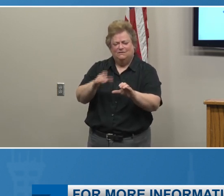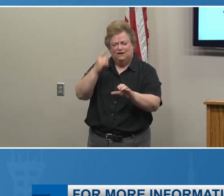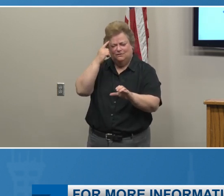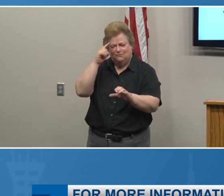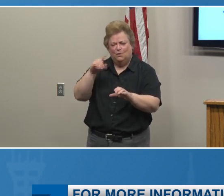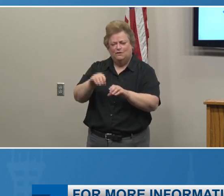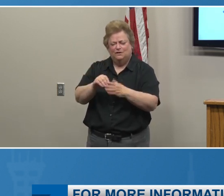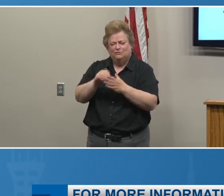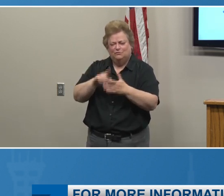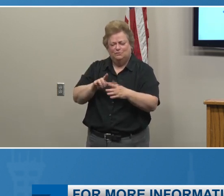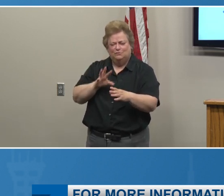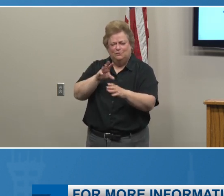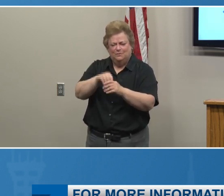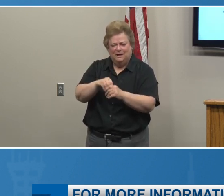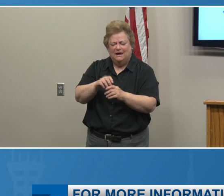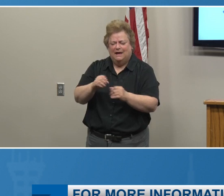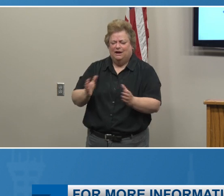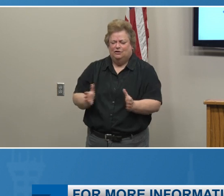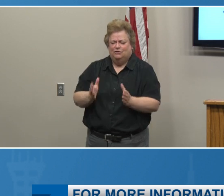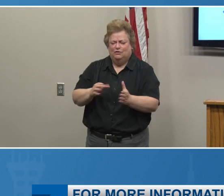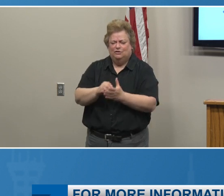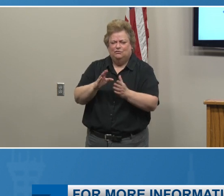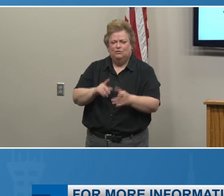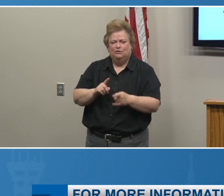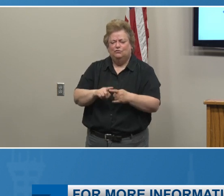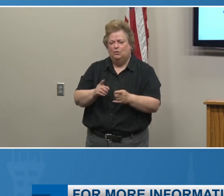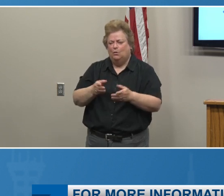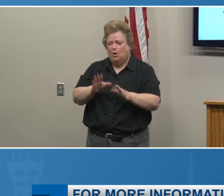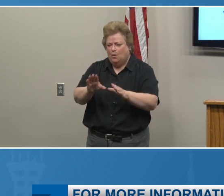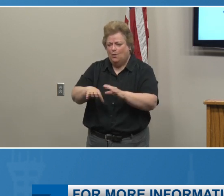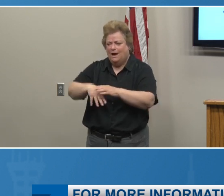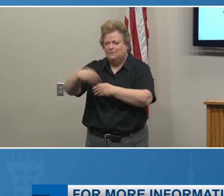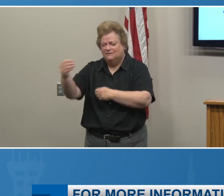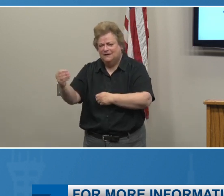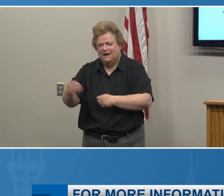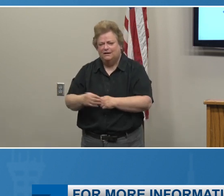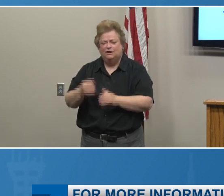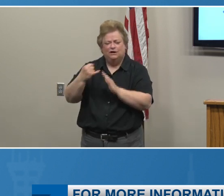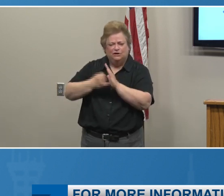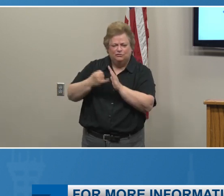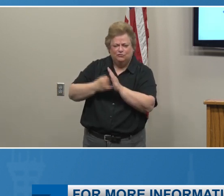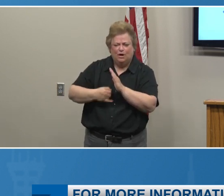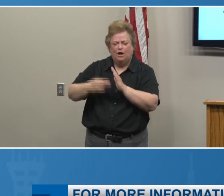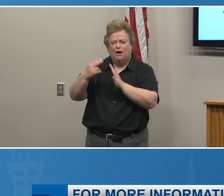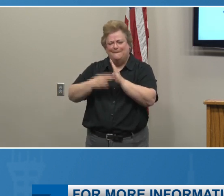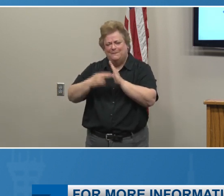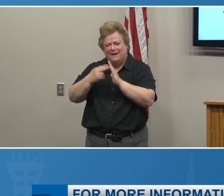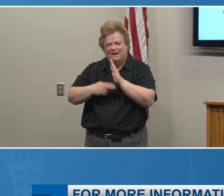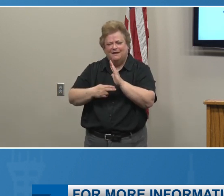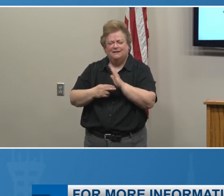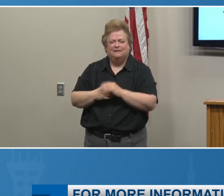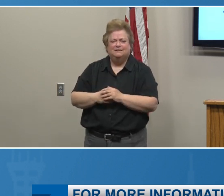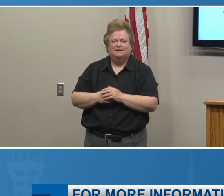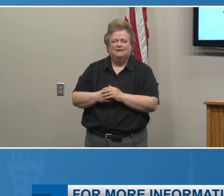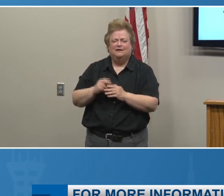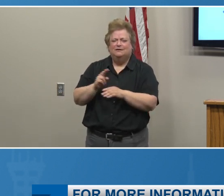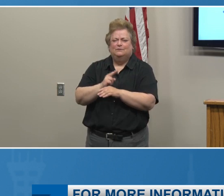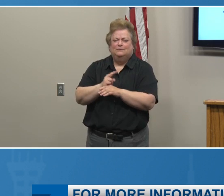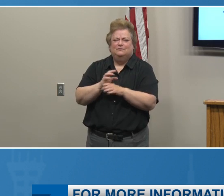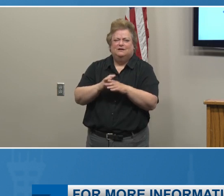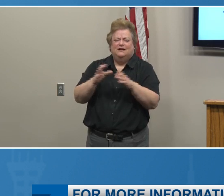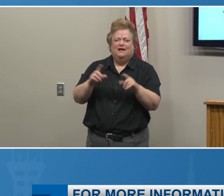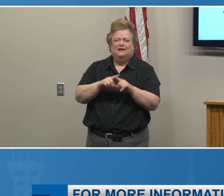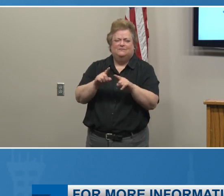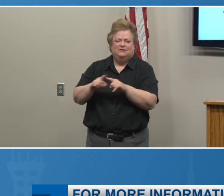to participate in and occurrences students to get outside to draw to paint using a lot of